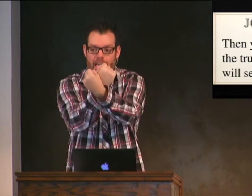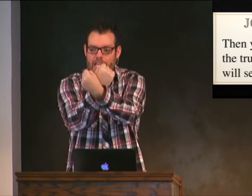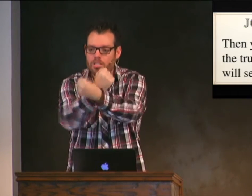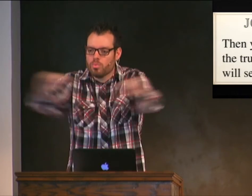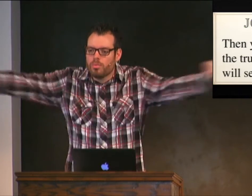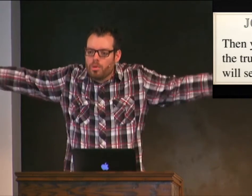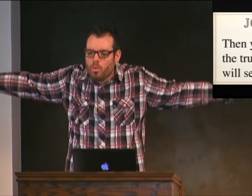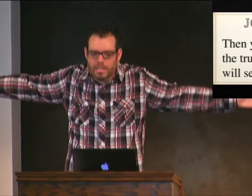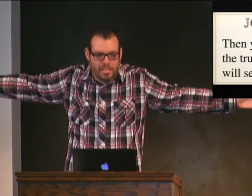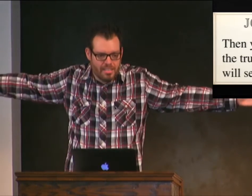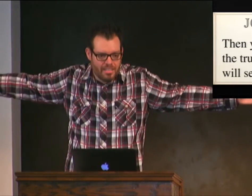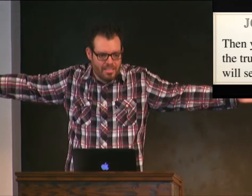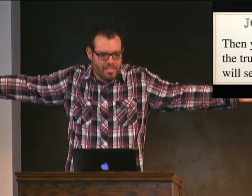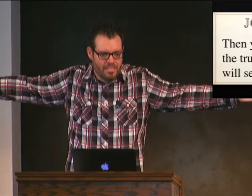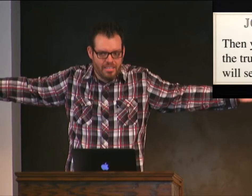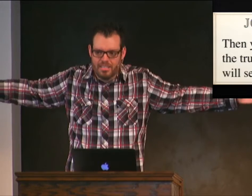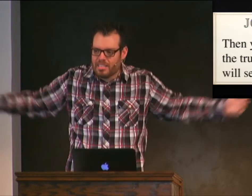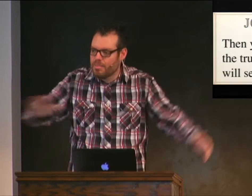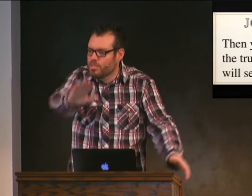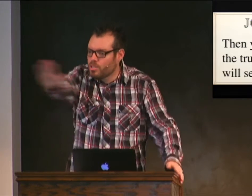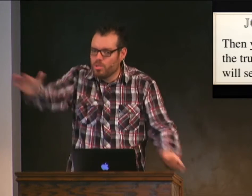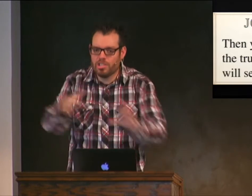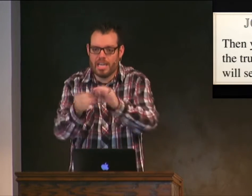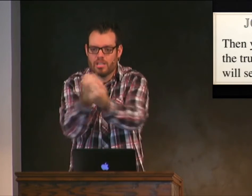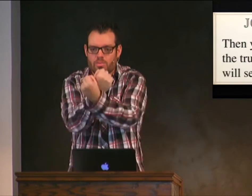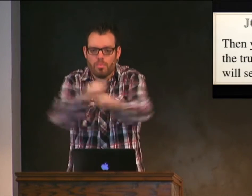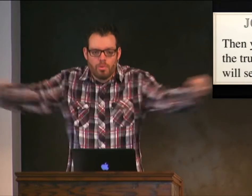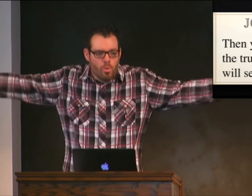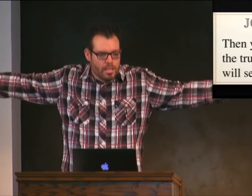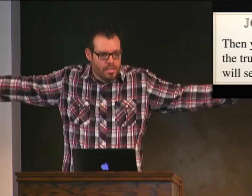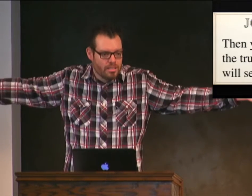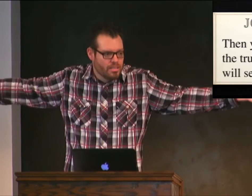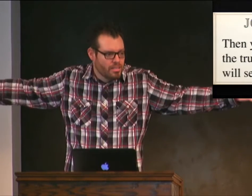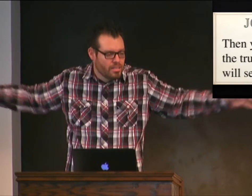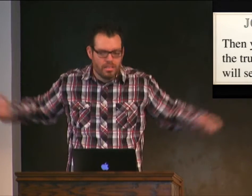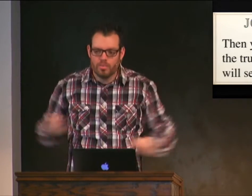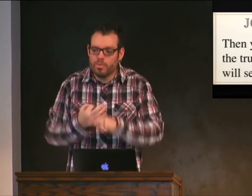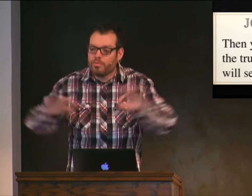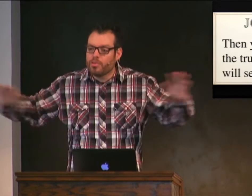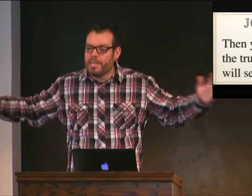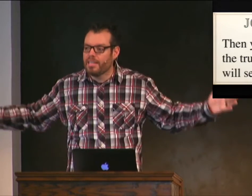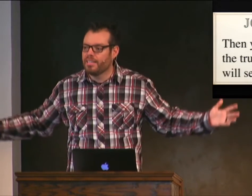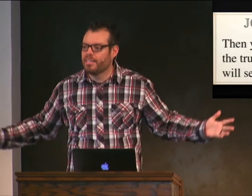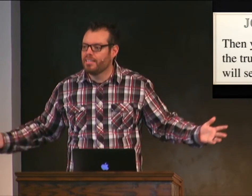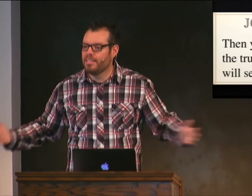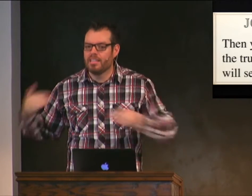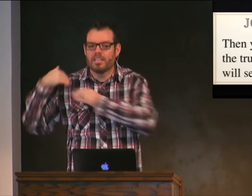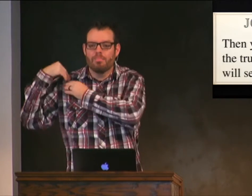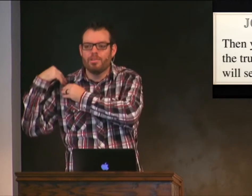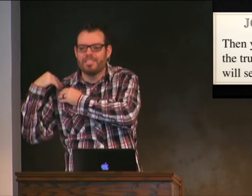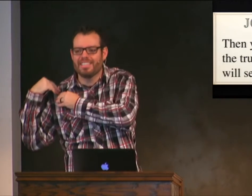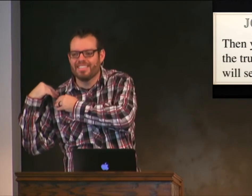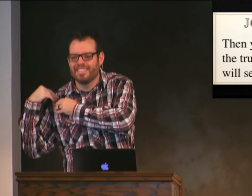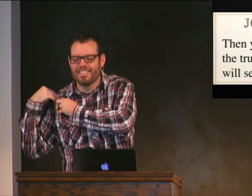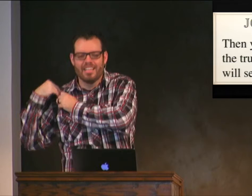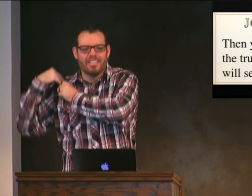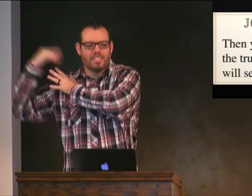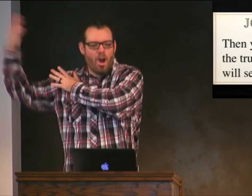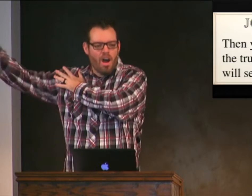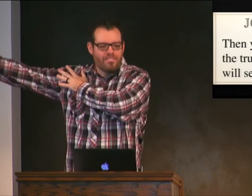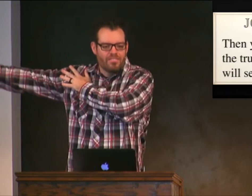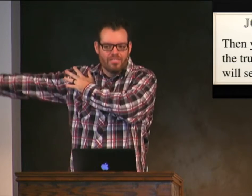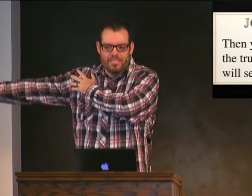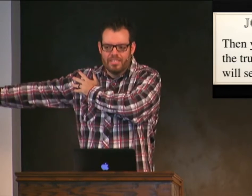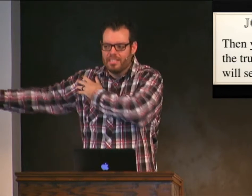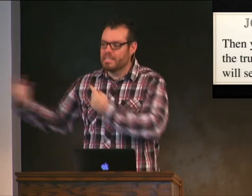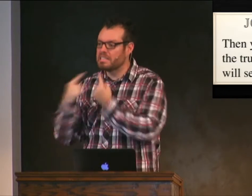And my chains were broken. Same as your chains were broken. We're free, the burden,